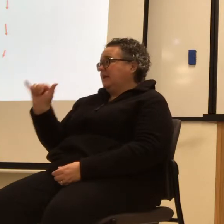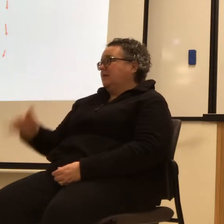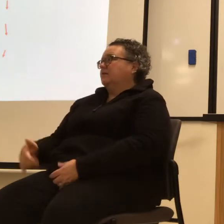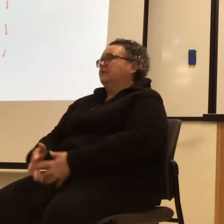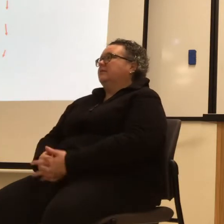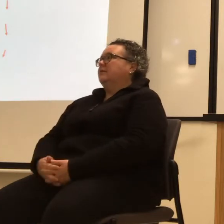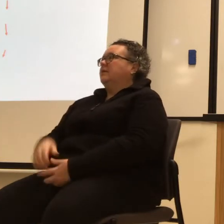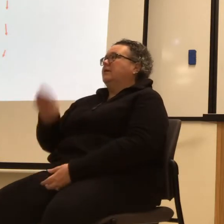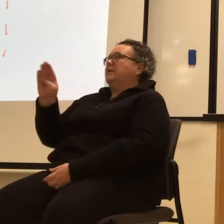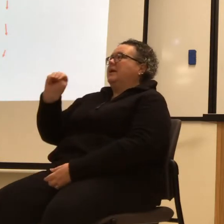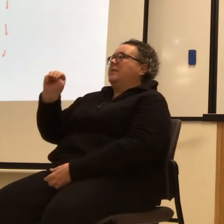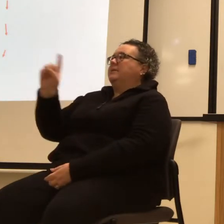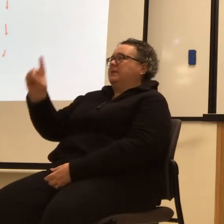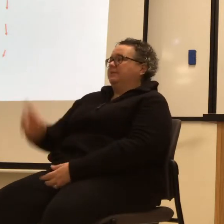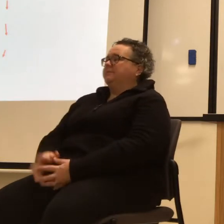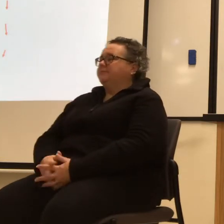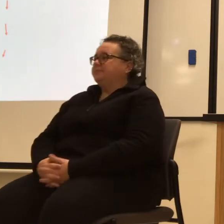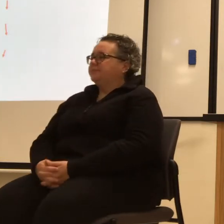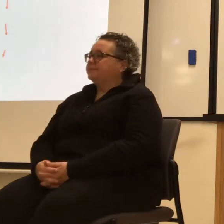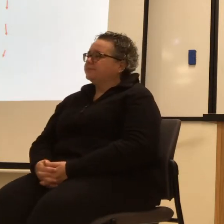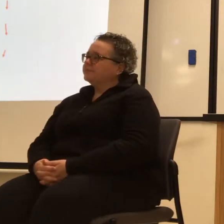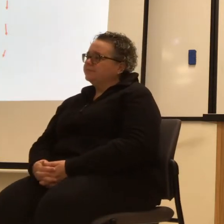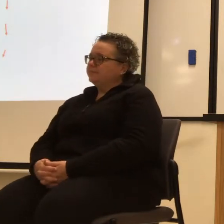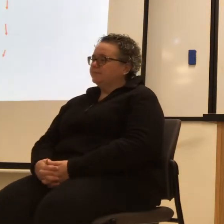mineral density.